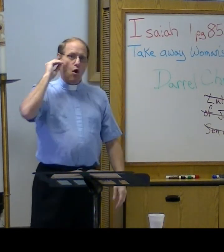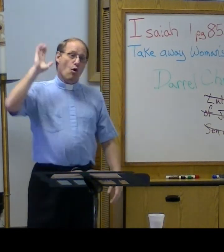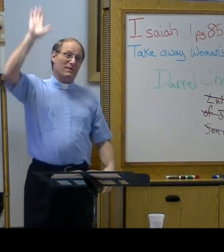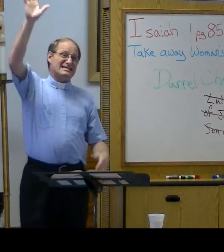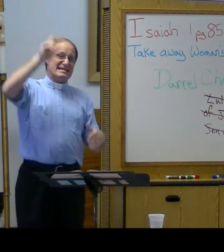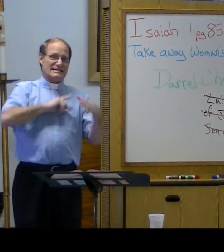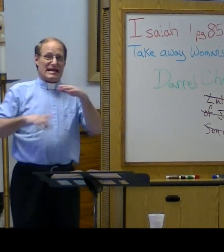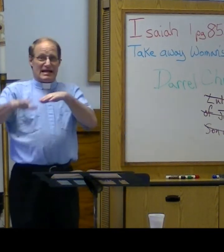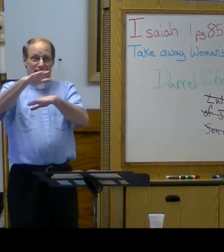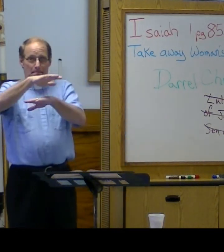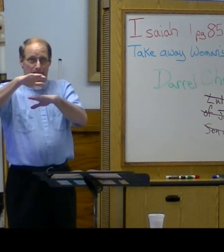Home is his kingdom.